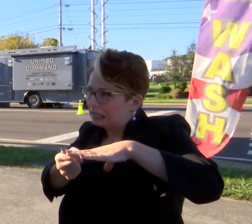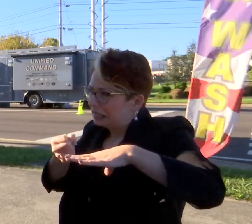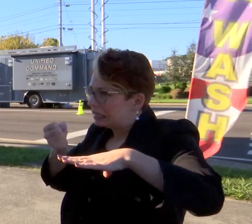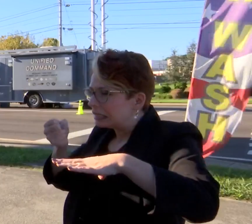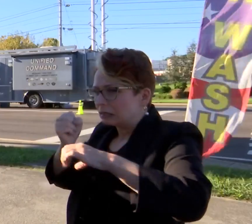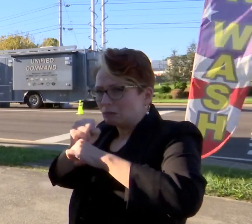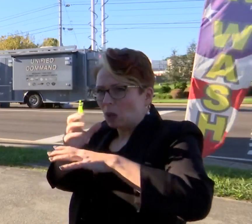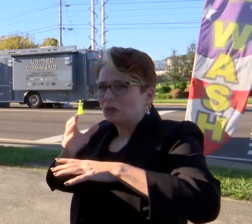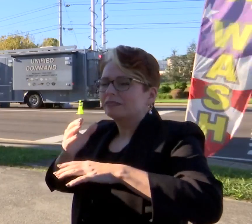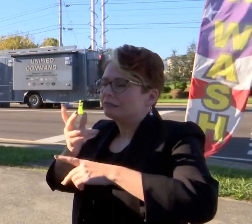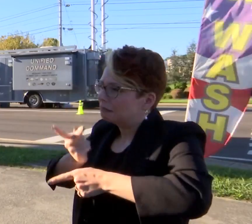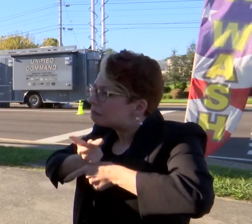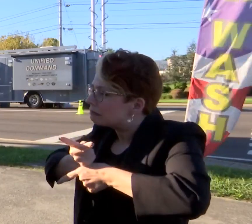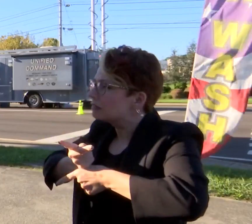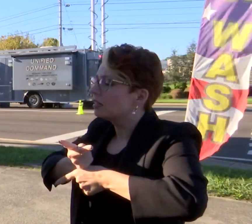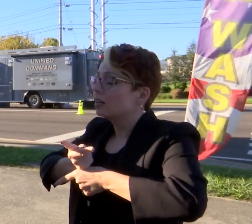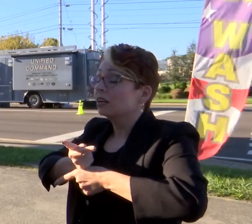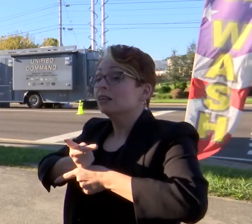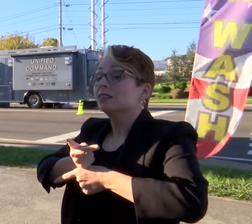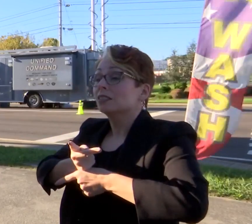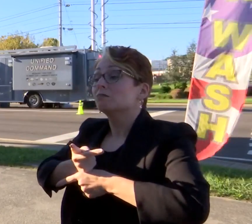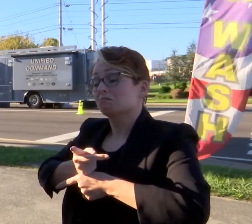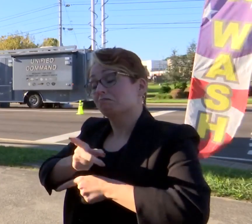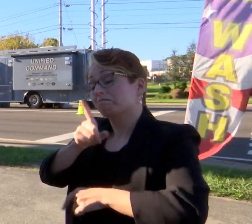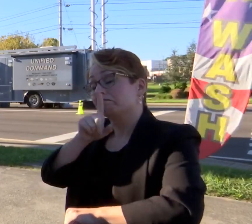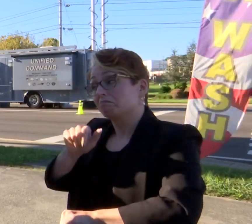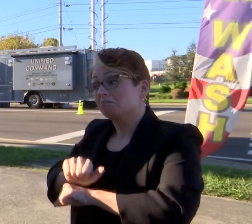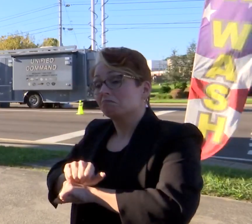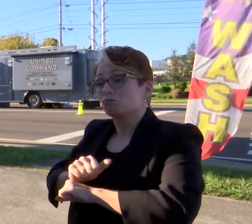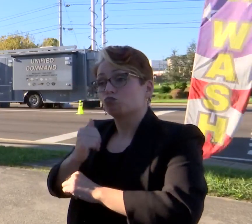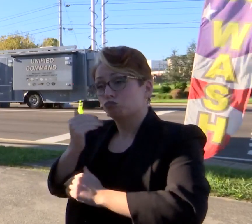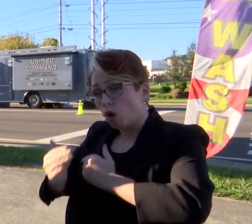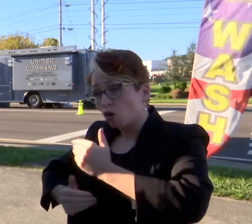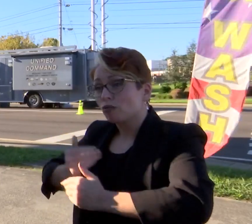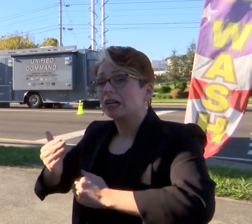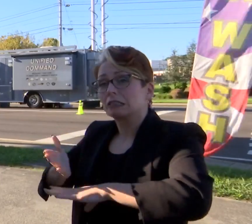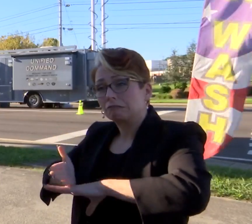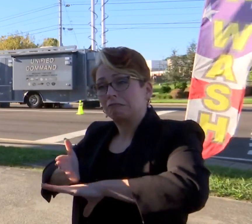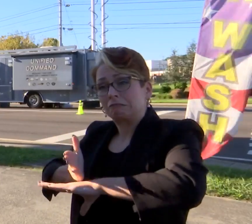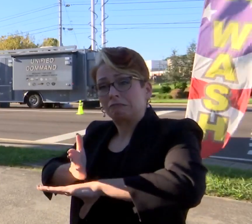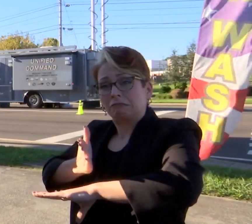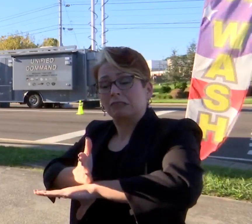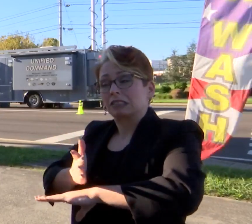those explosives. But at this point, they are making notable progress and feel like that